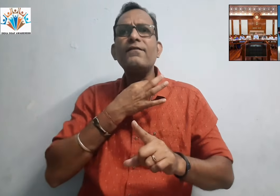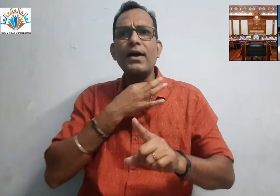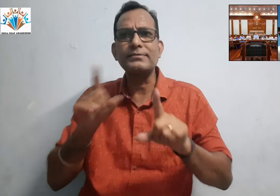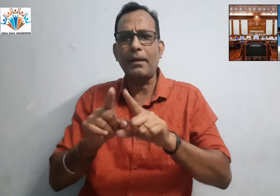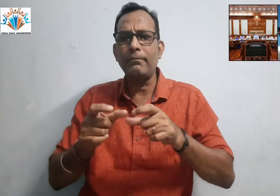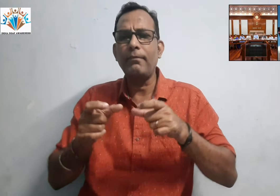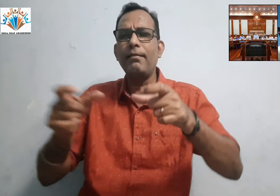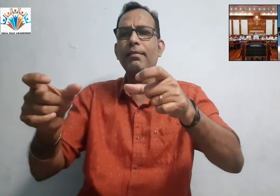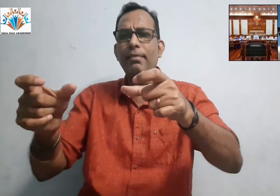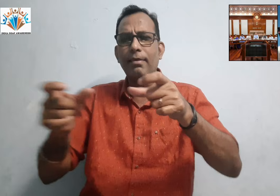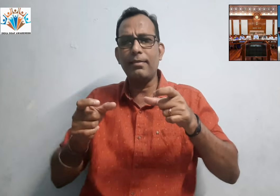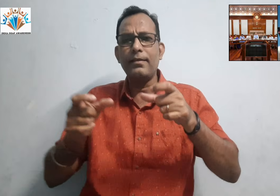there's some